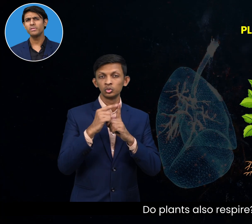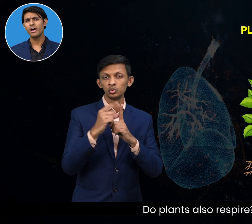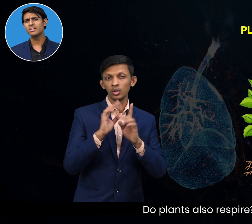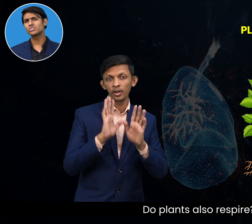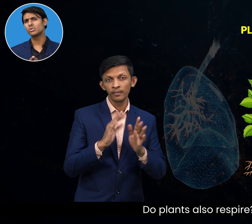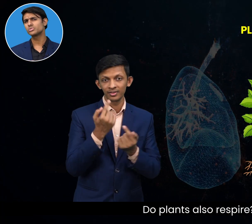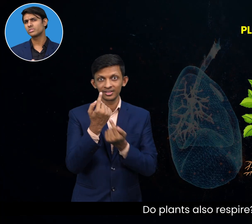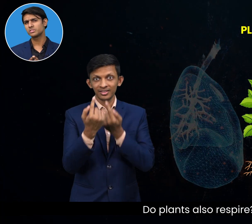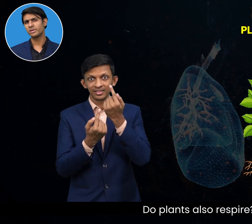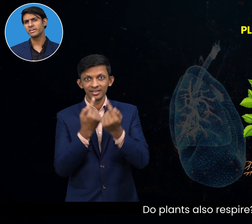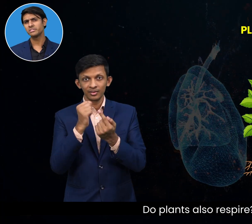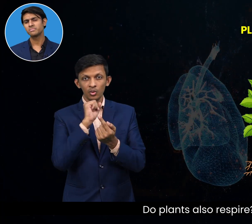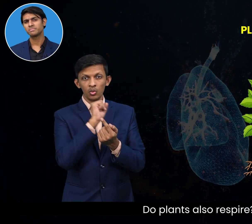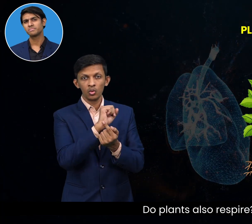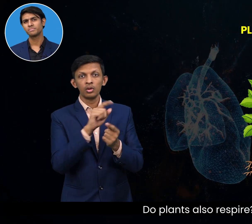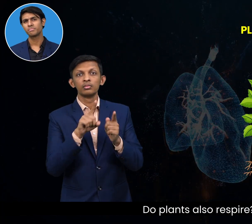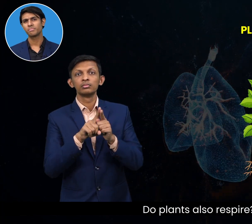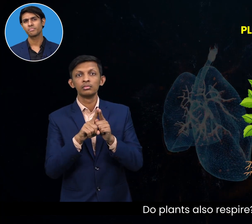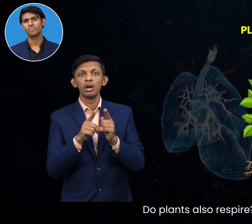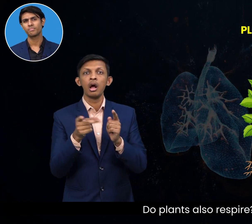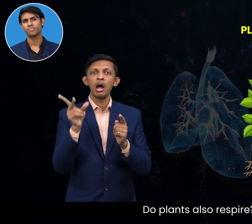Do plants also respire?